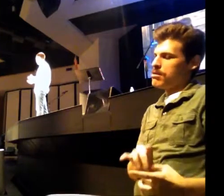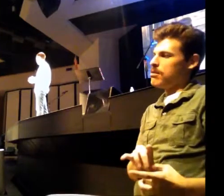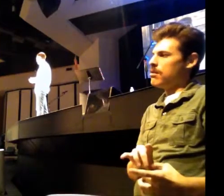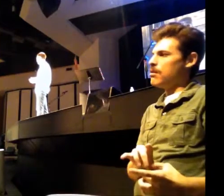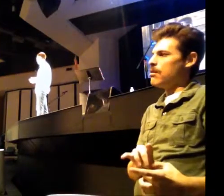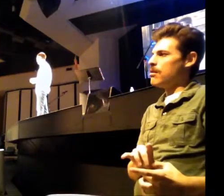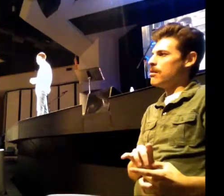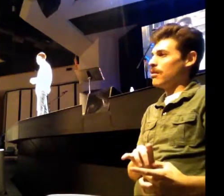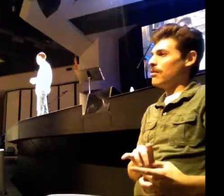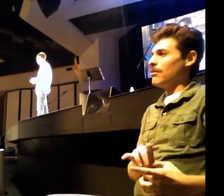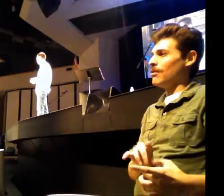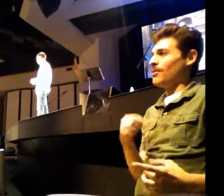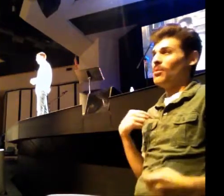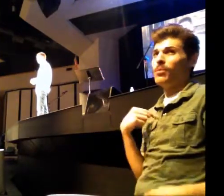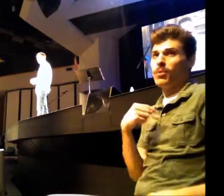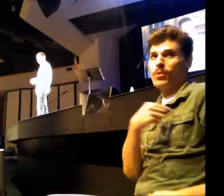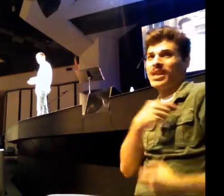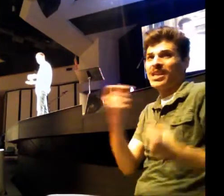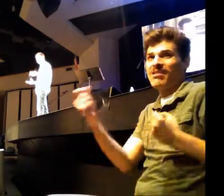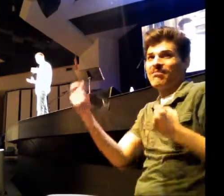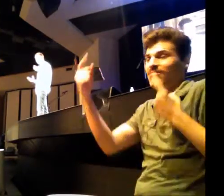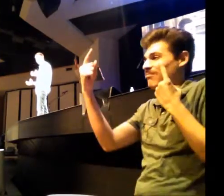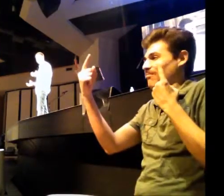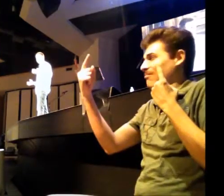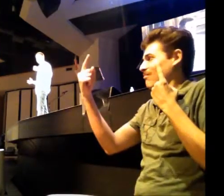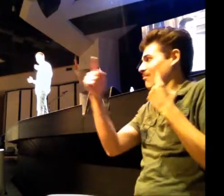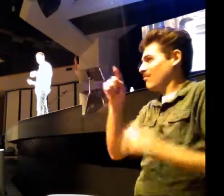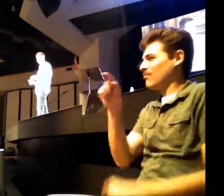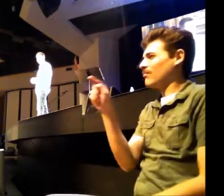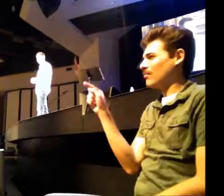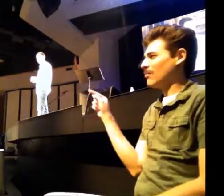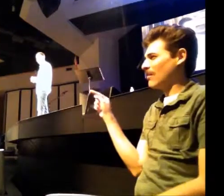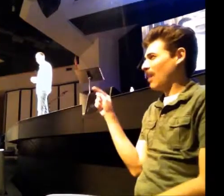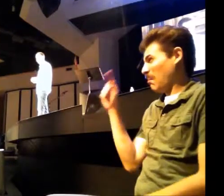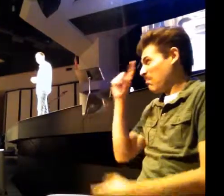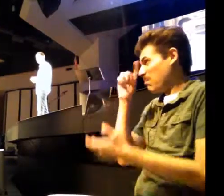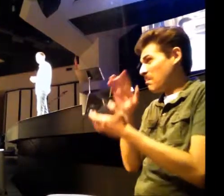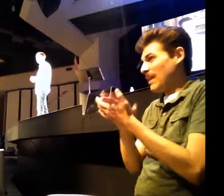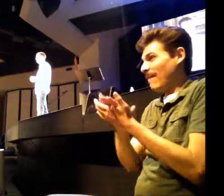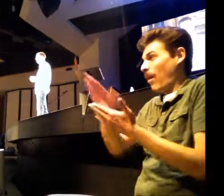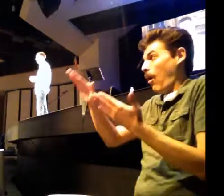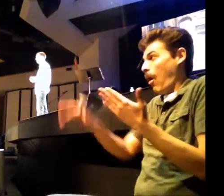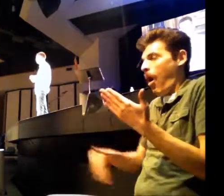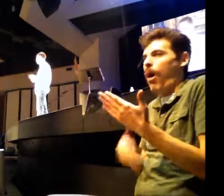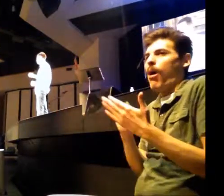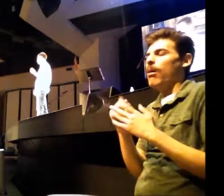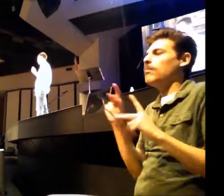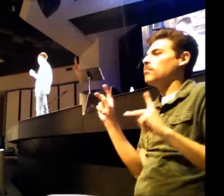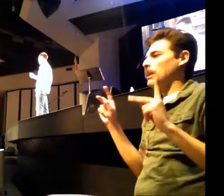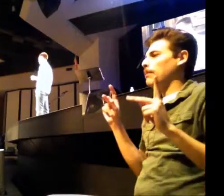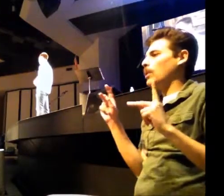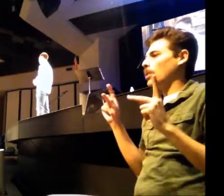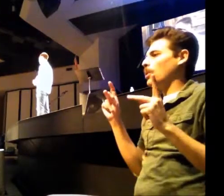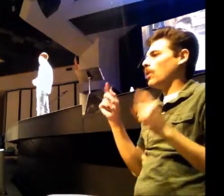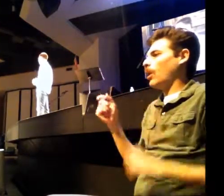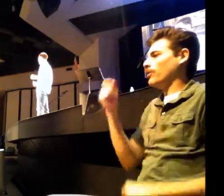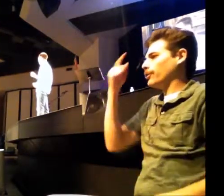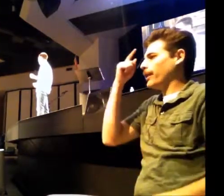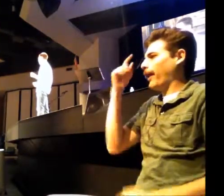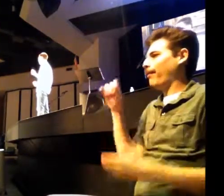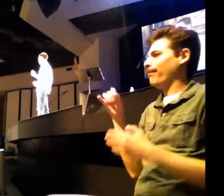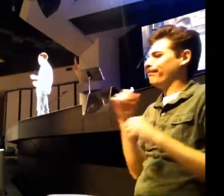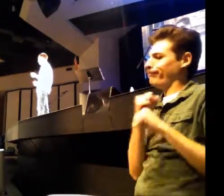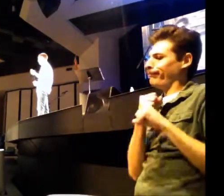We know what this is like. I believe that every person in some way, shape, or form knows what it is to be